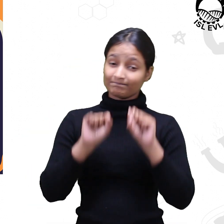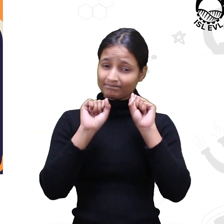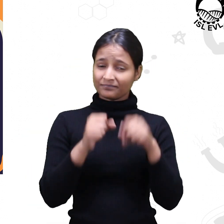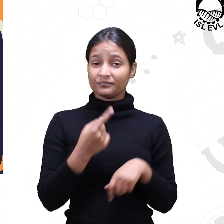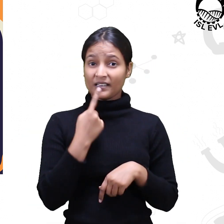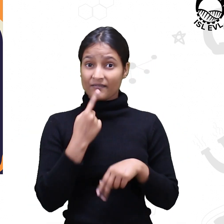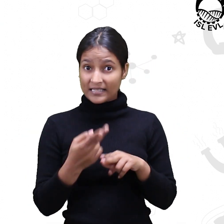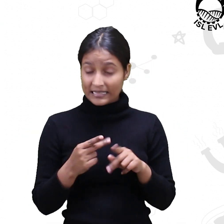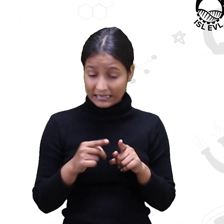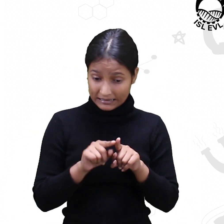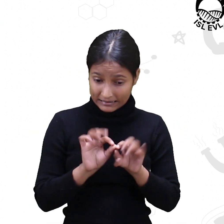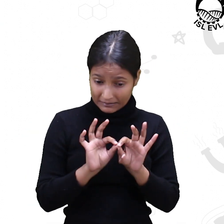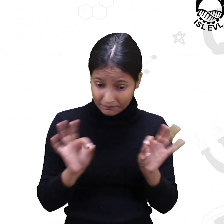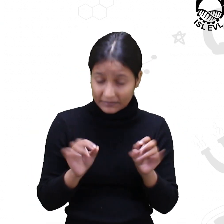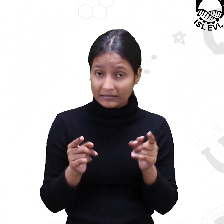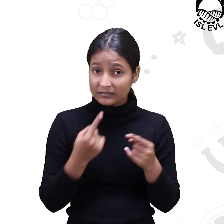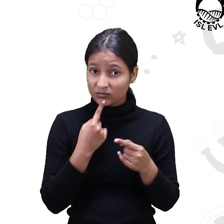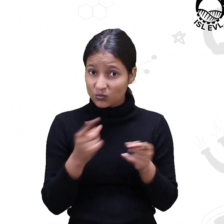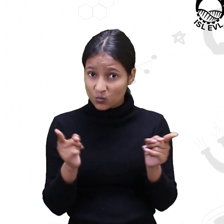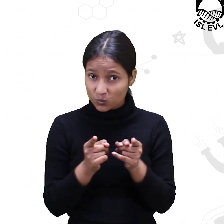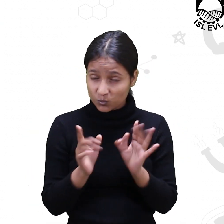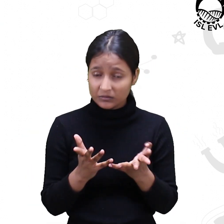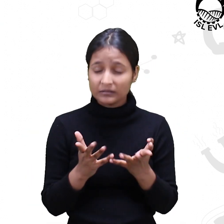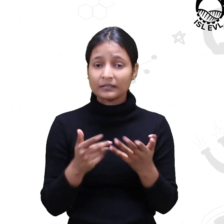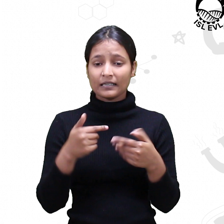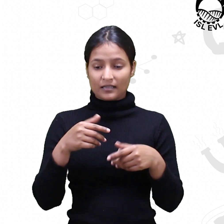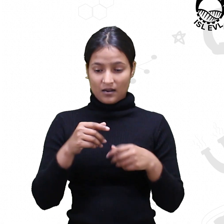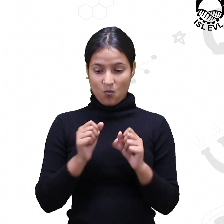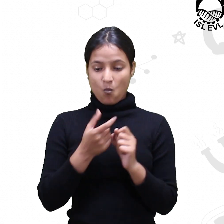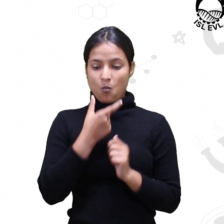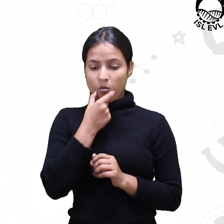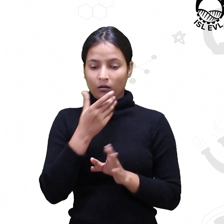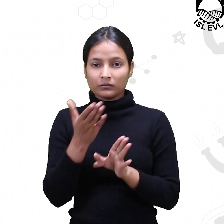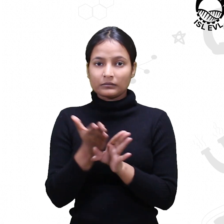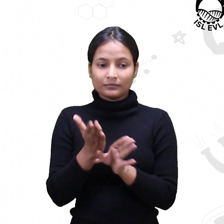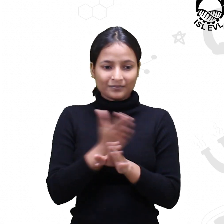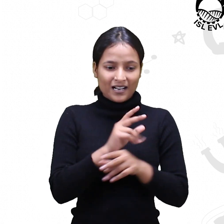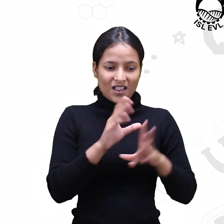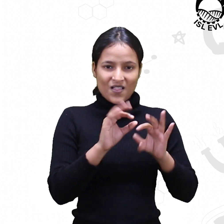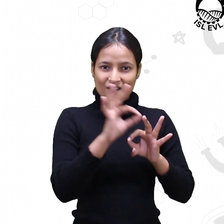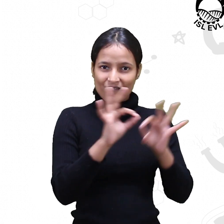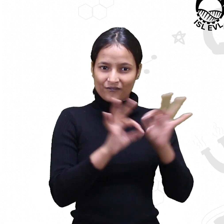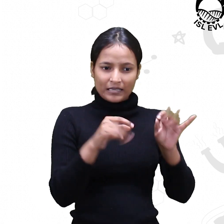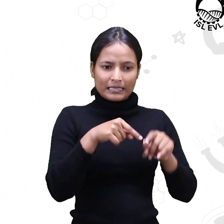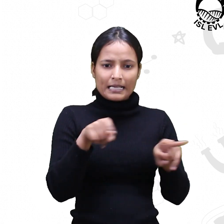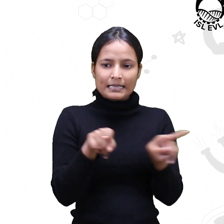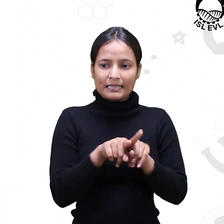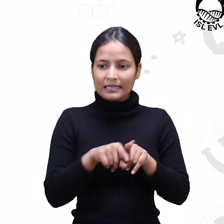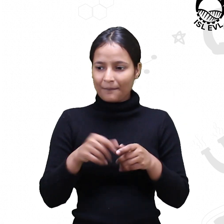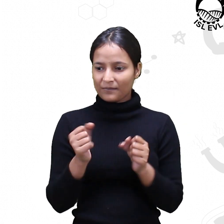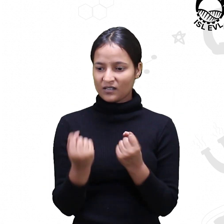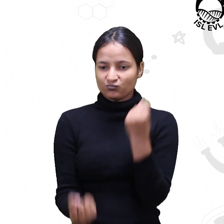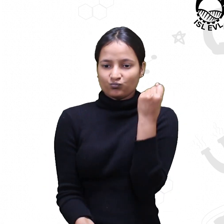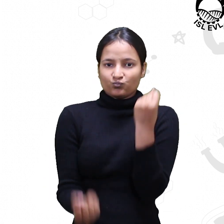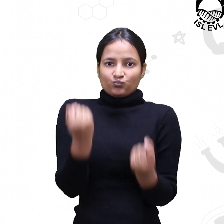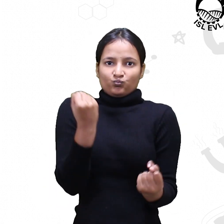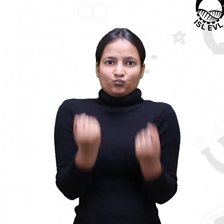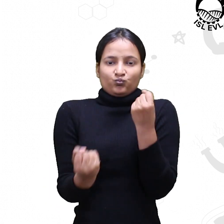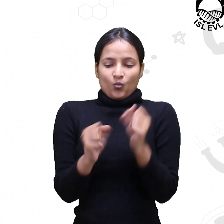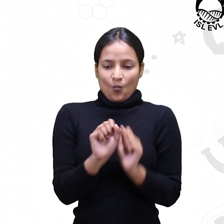shortly, movements help to build muscles and bones, just the way we exercise to build our muscles and make our